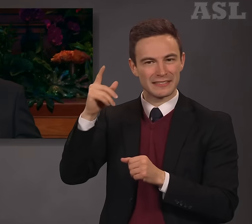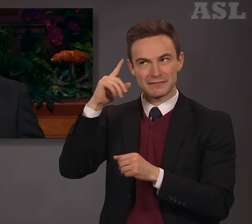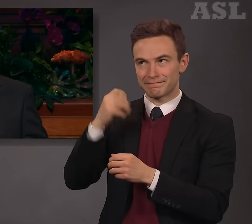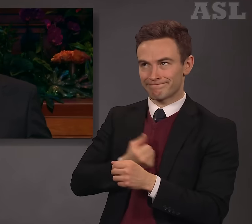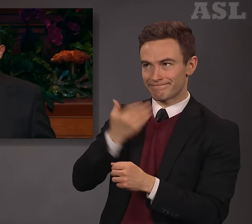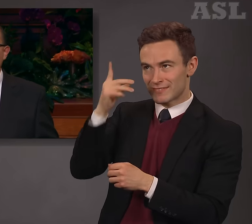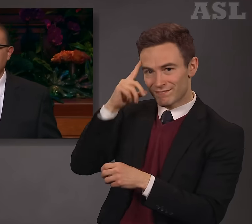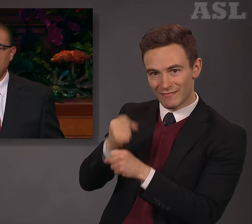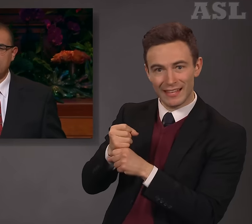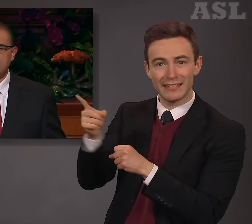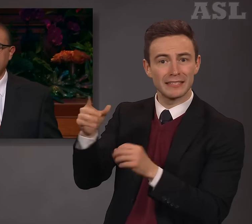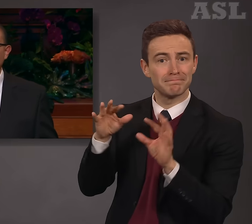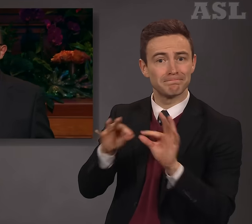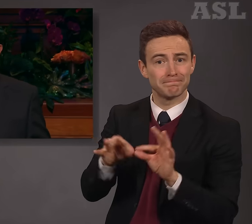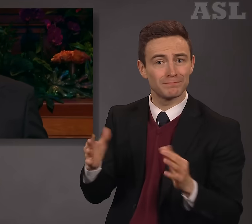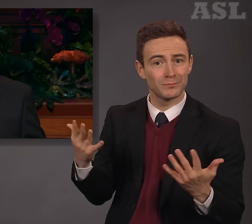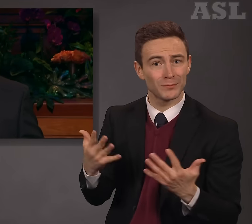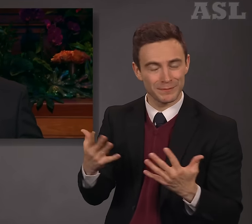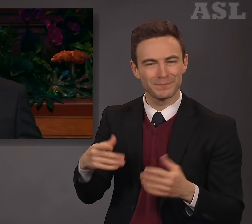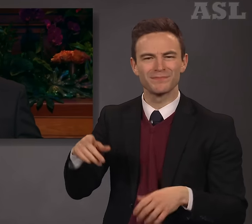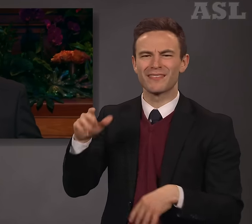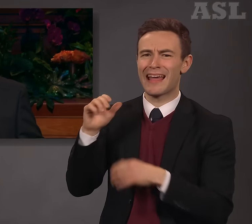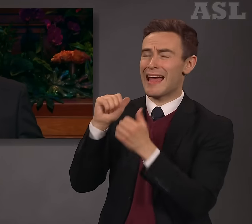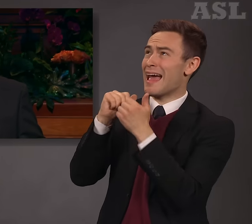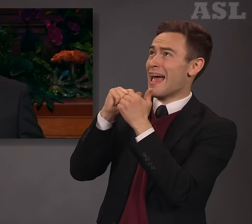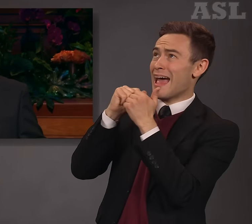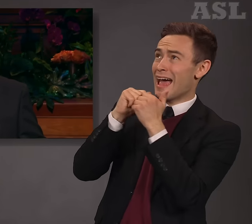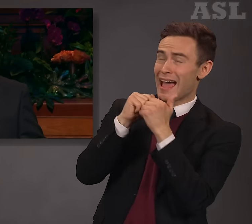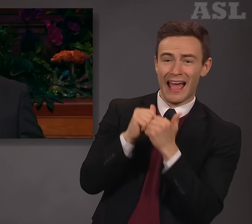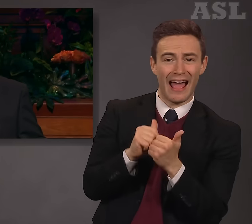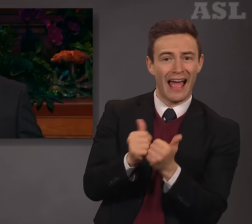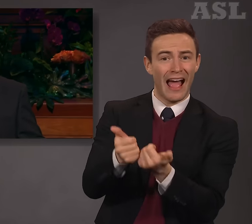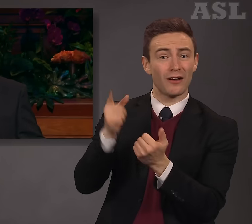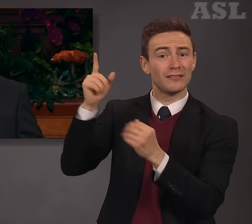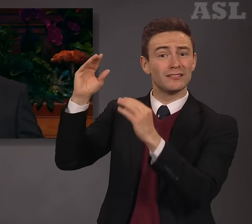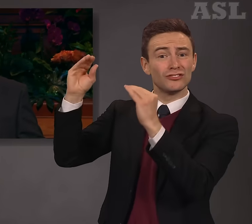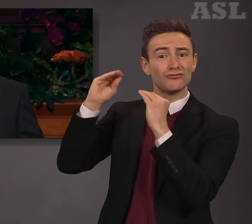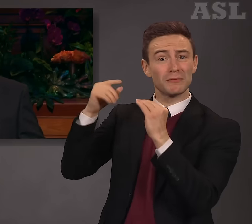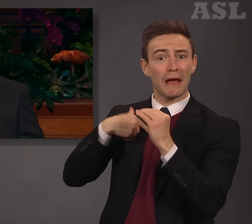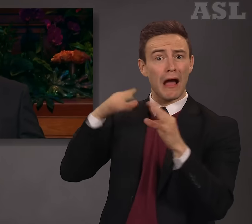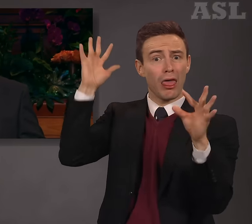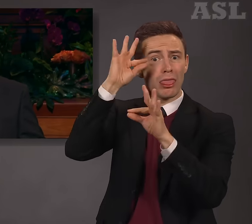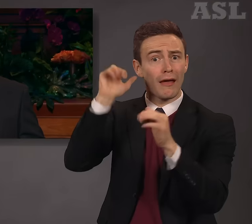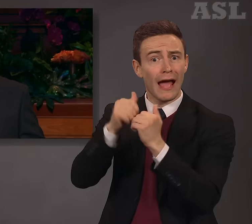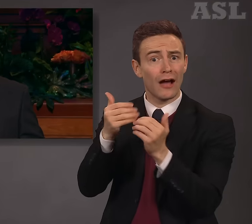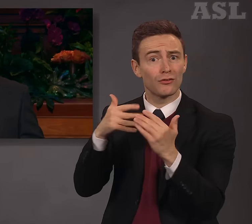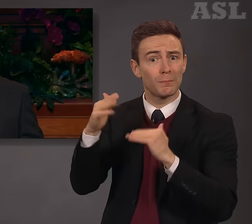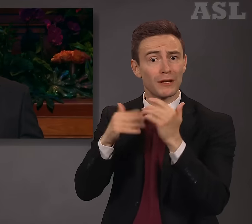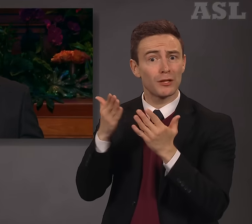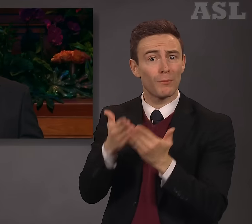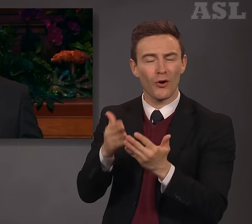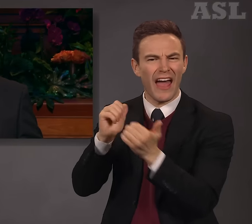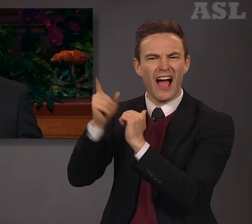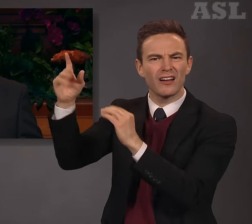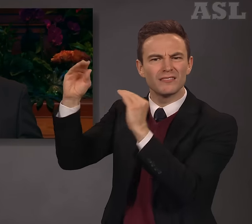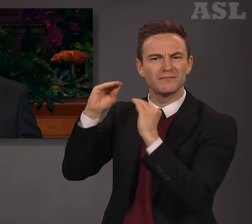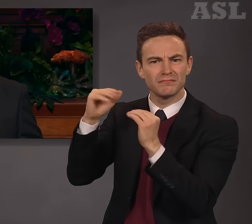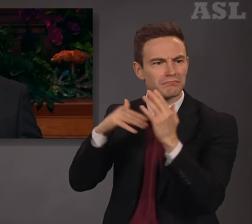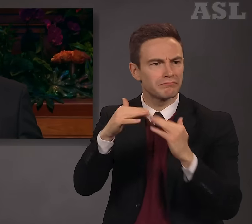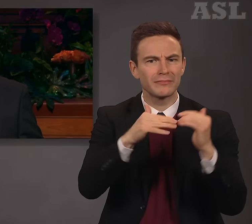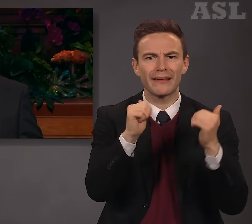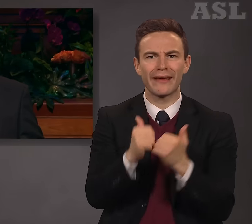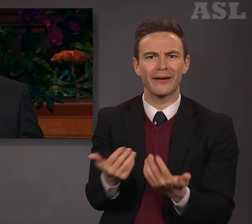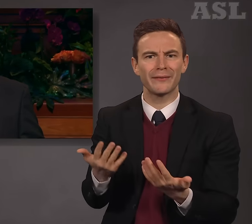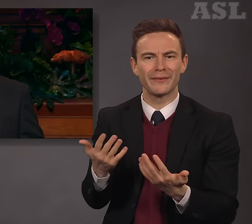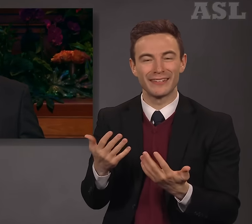said, "How is that he cannot instruct me that I should build a ship?" Now I ask you, how is that